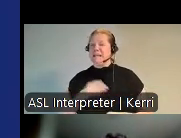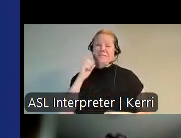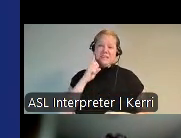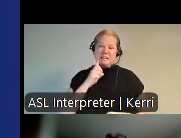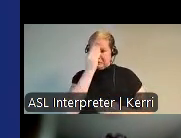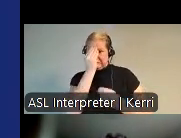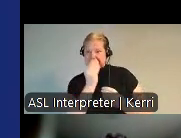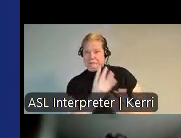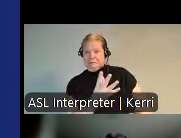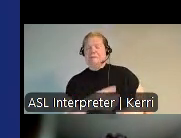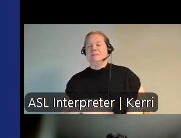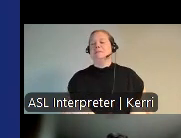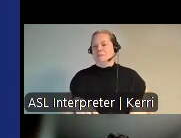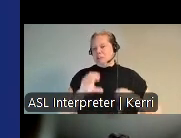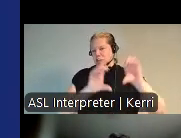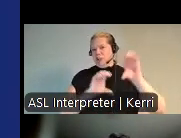great.